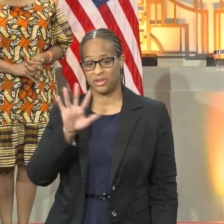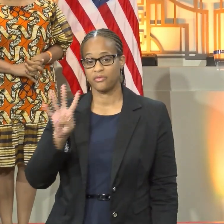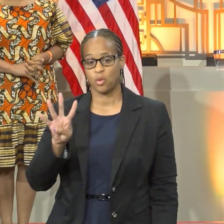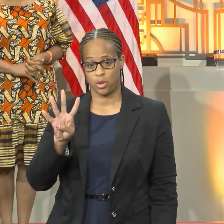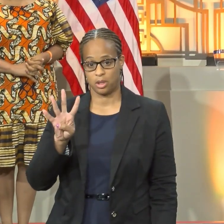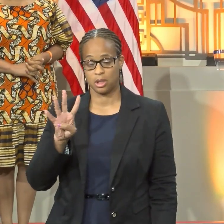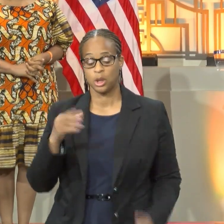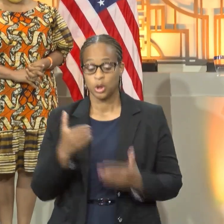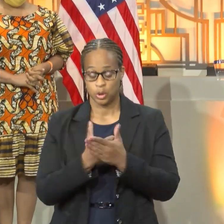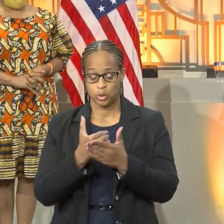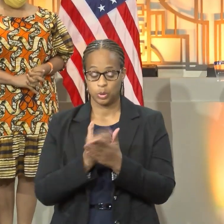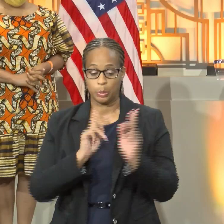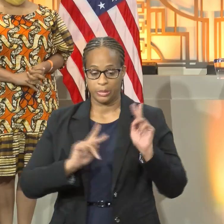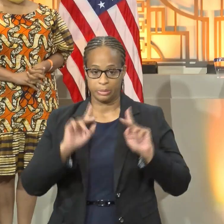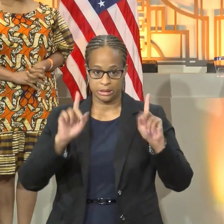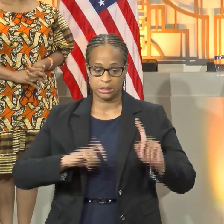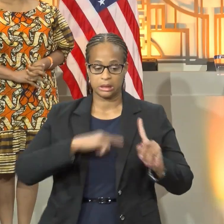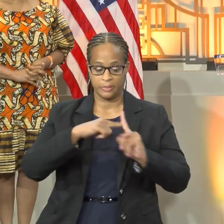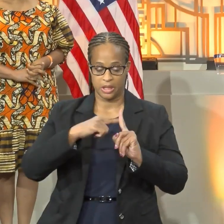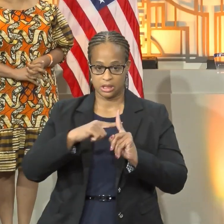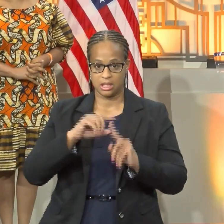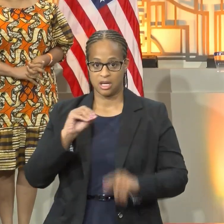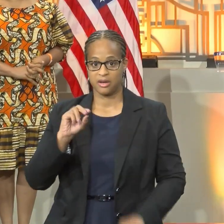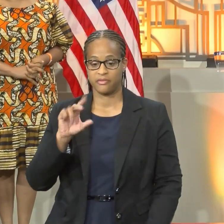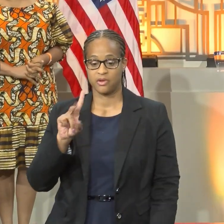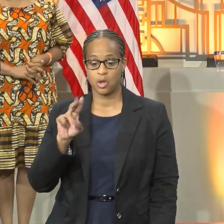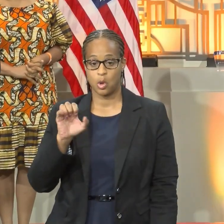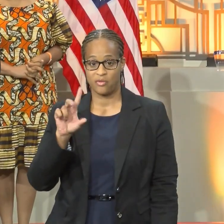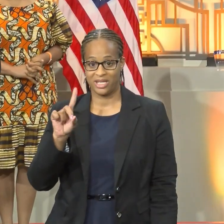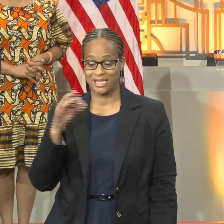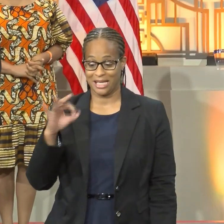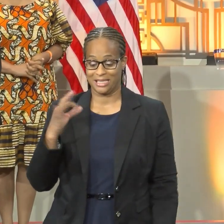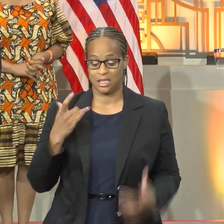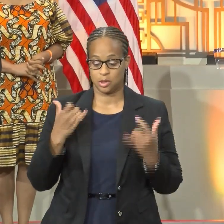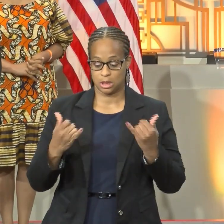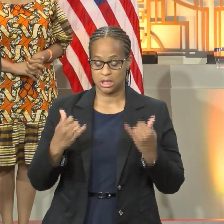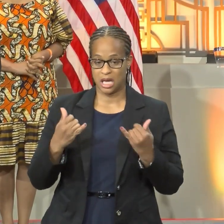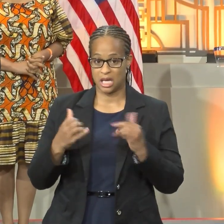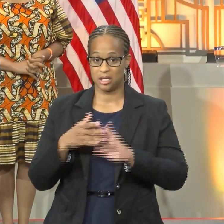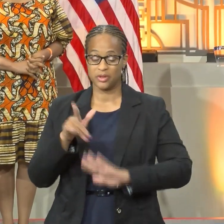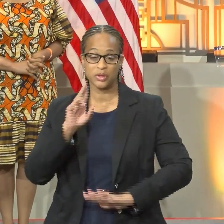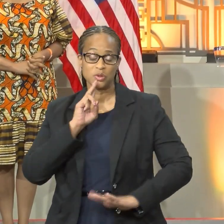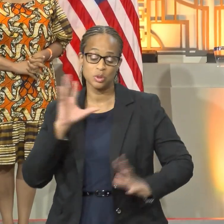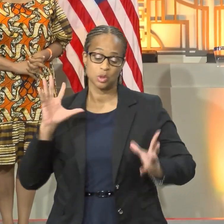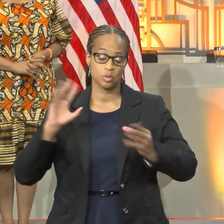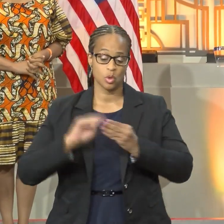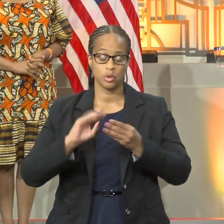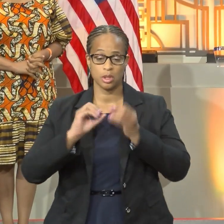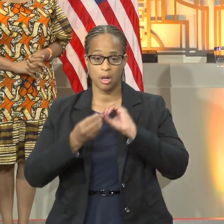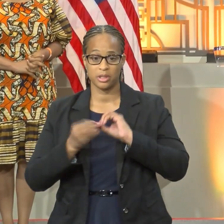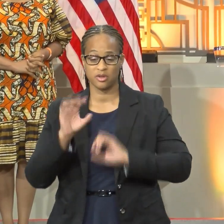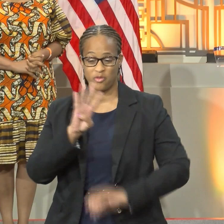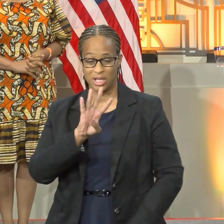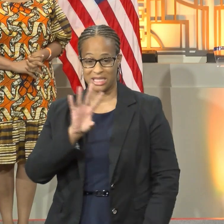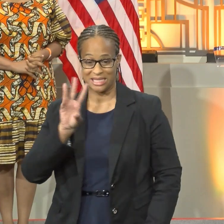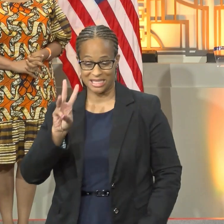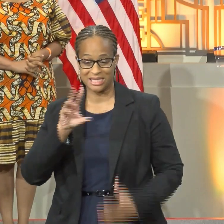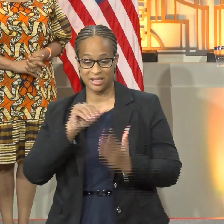1,554 new cases of COVID-19 today, bringing Houston's total number to